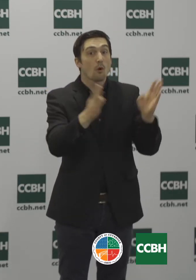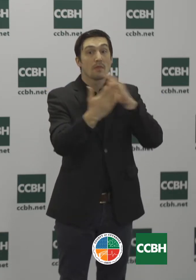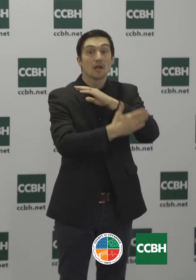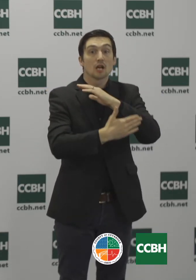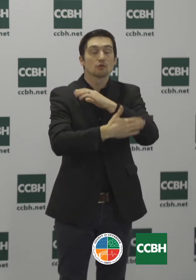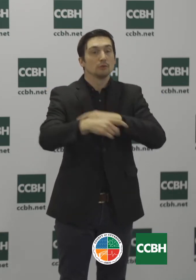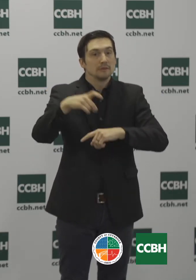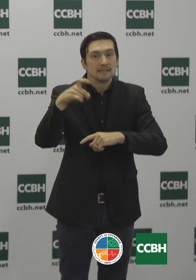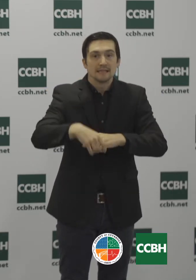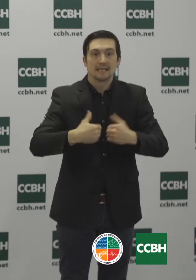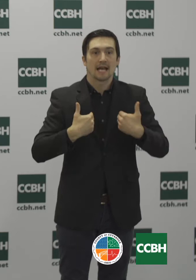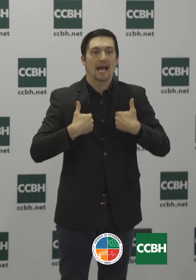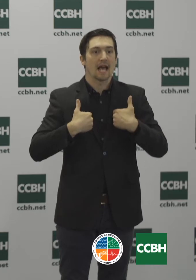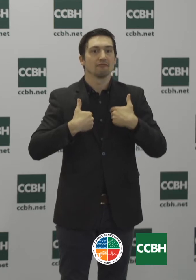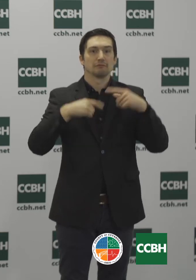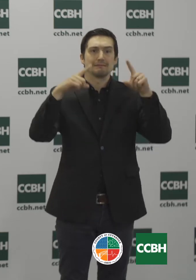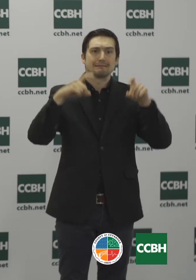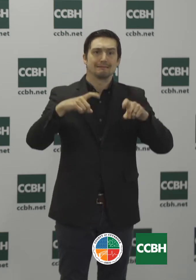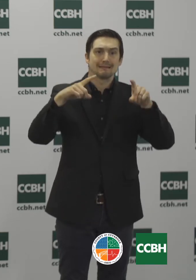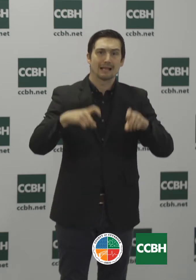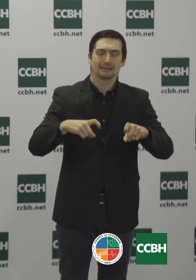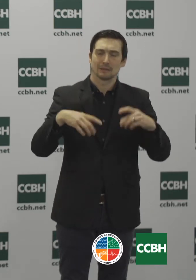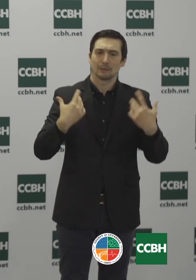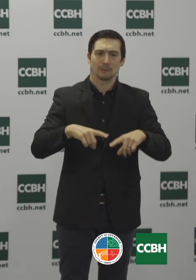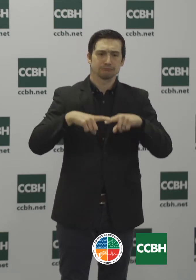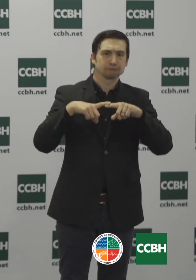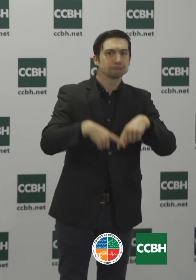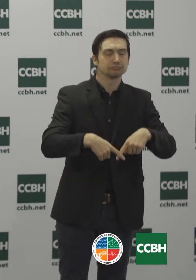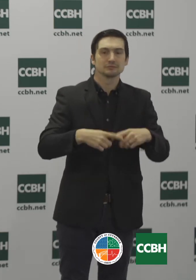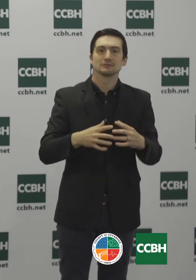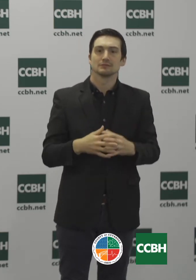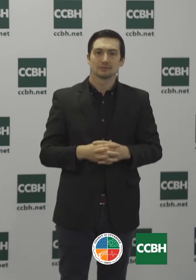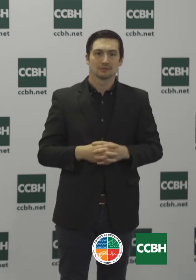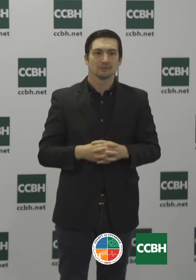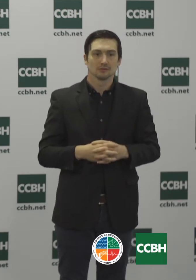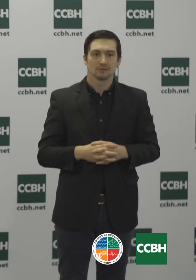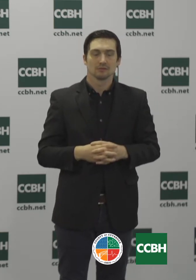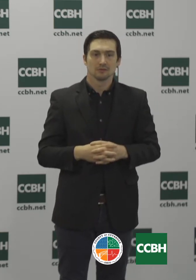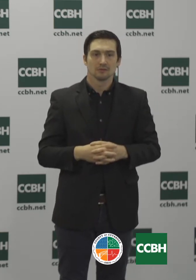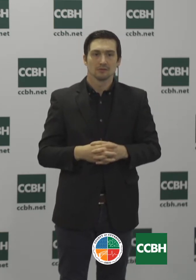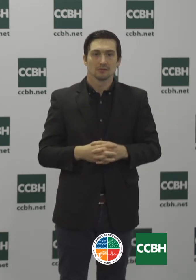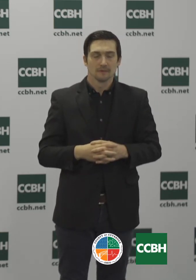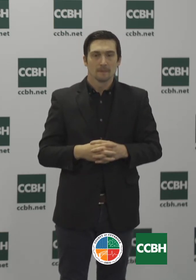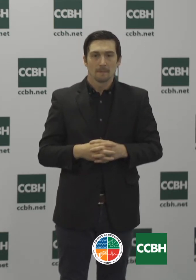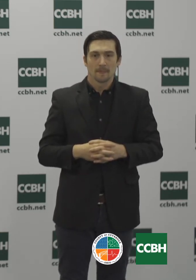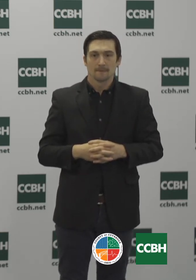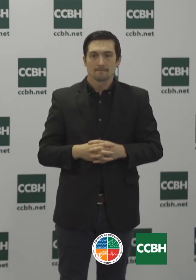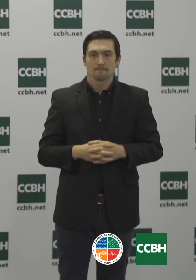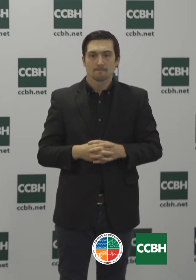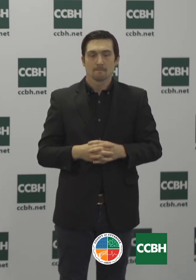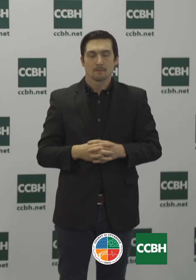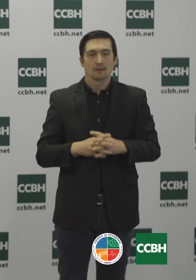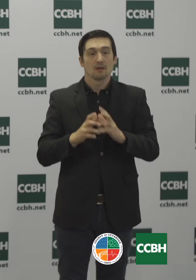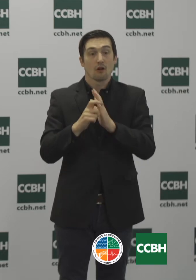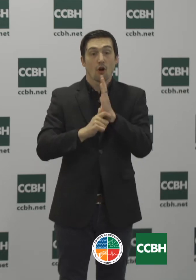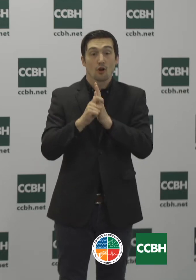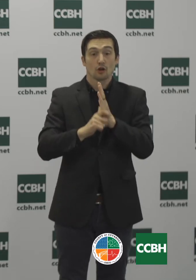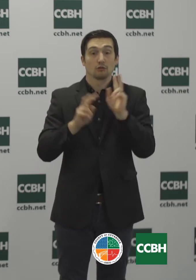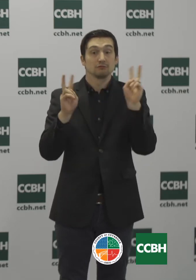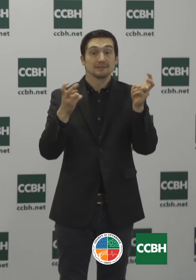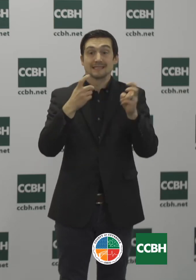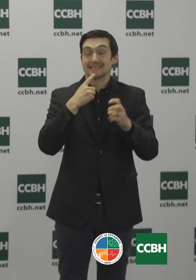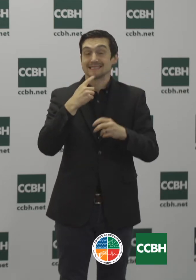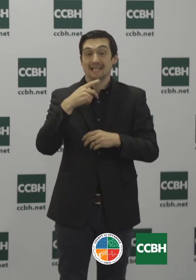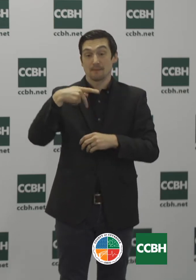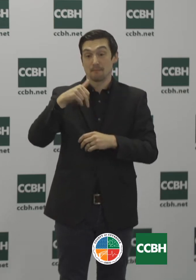and stop the spread of COVID-19. An article in The Nation just stated that, and I'm quoting, "The path out of the